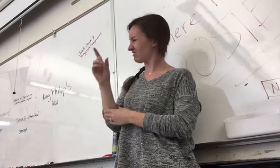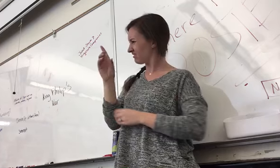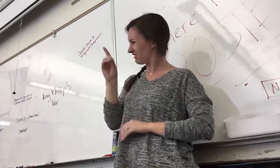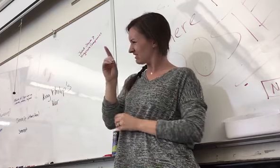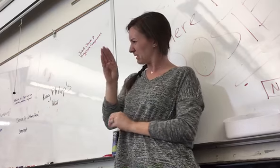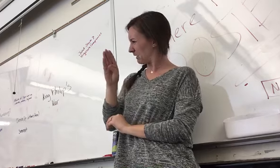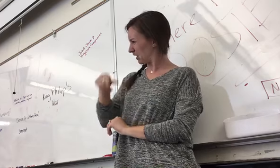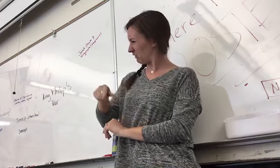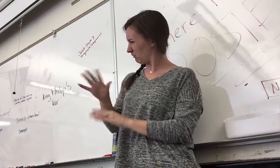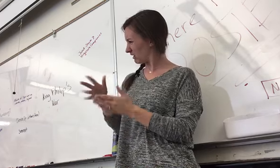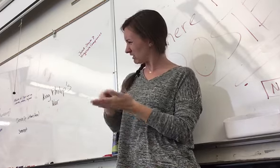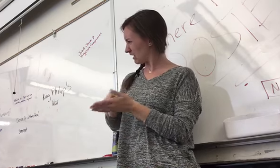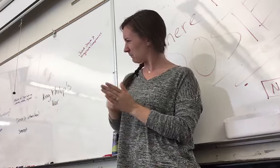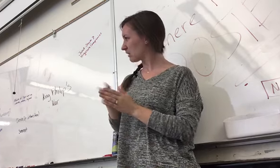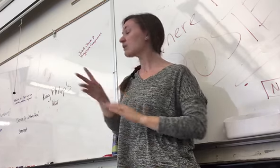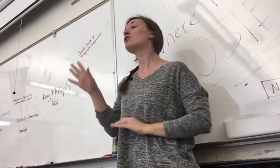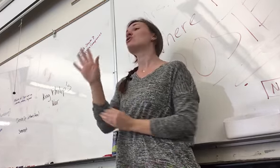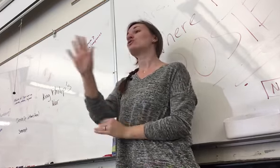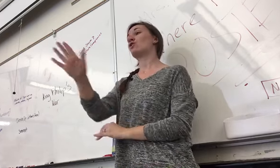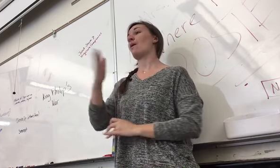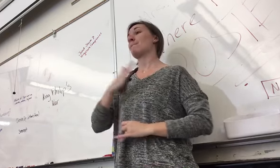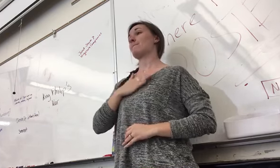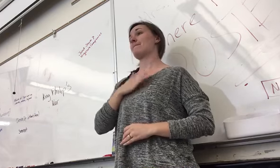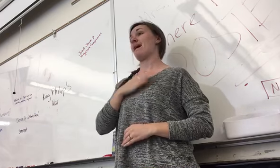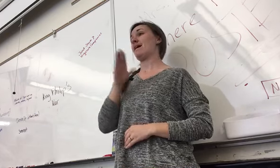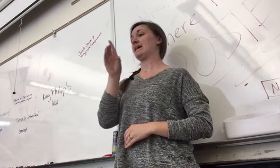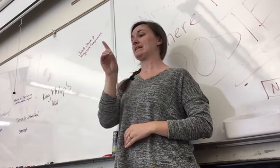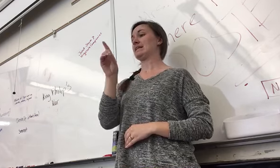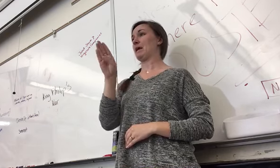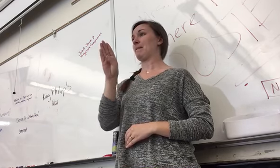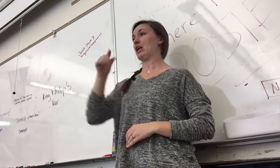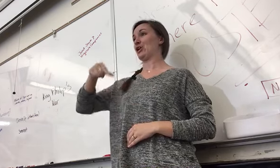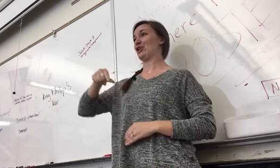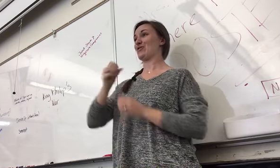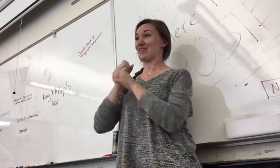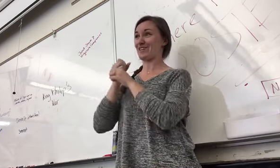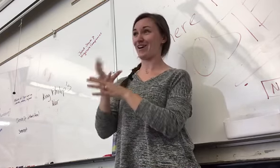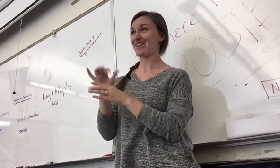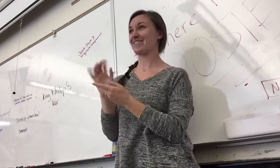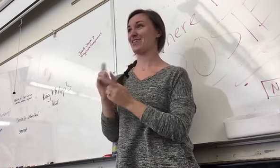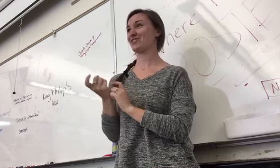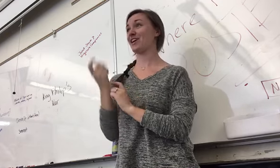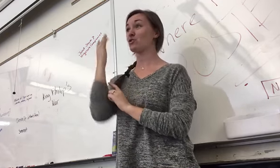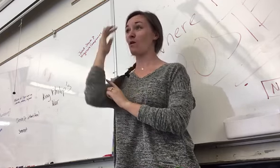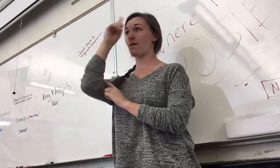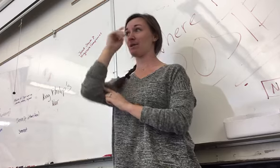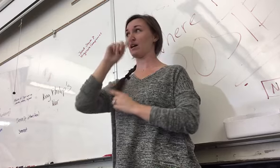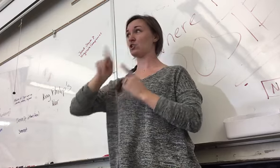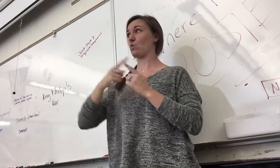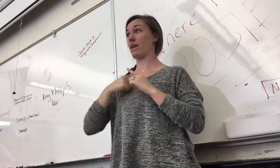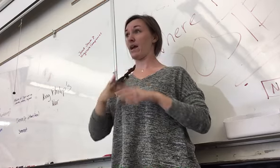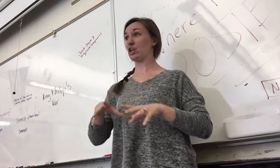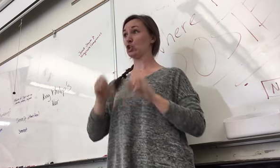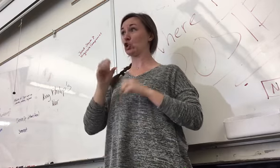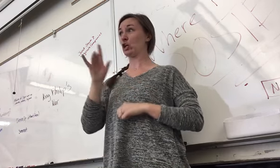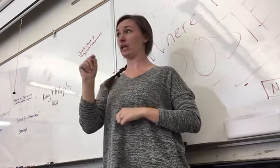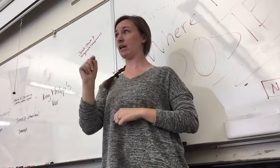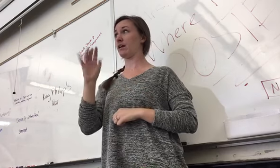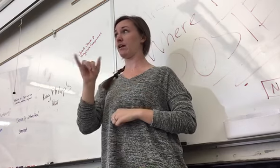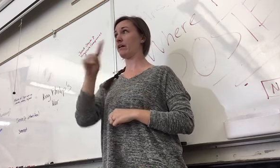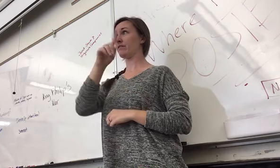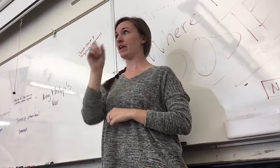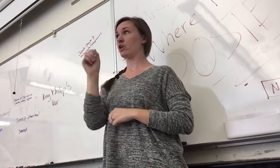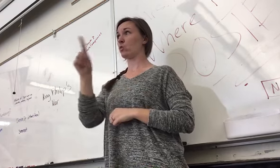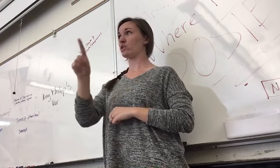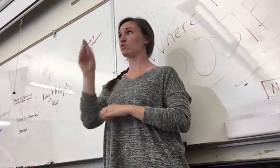So what happened is, actually my DBQ caused this change because when I took the DBQ, the question was all